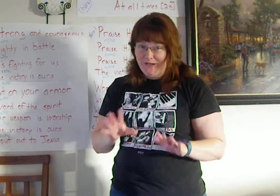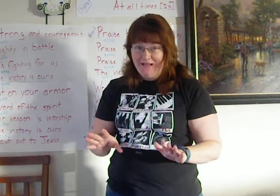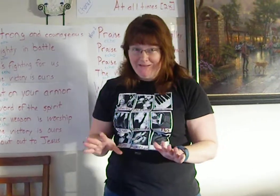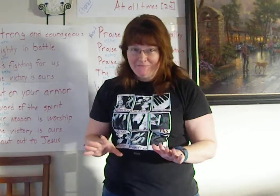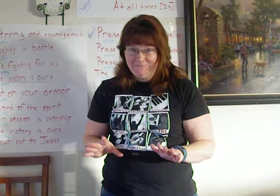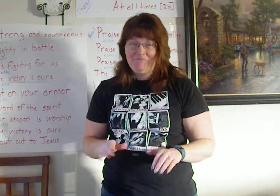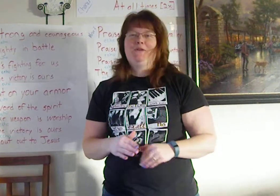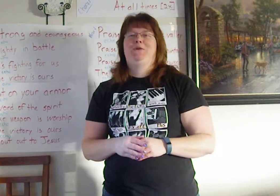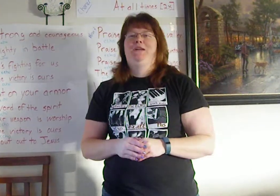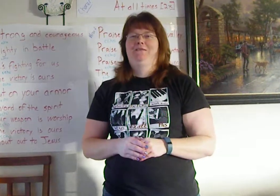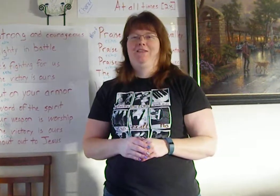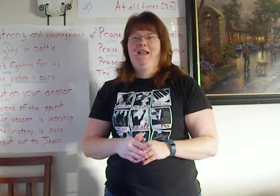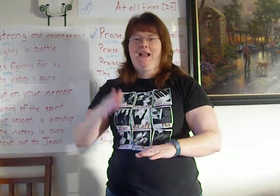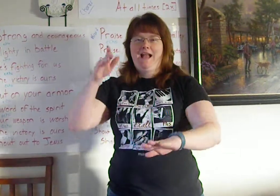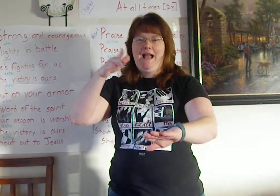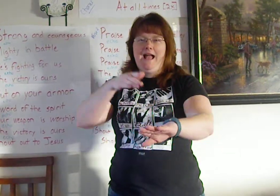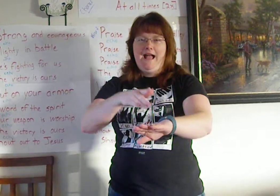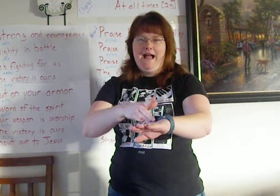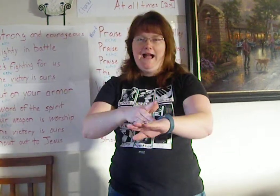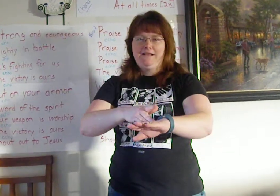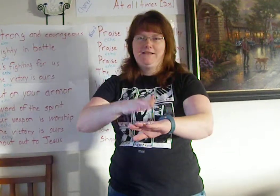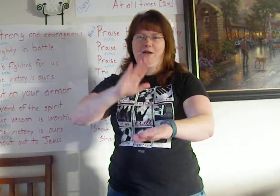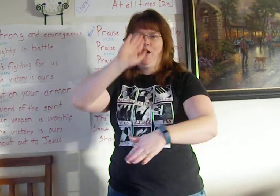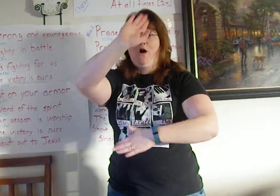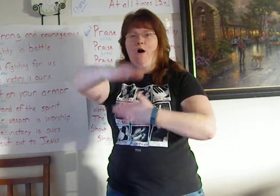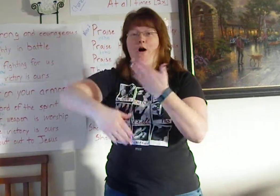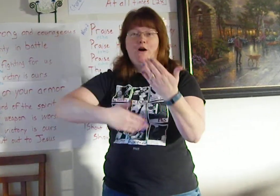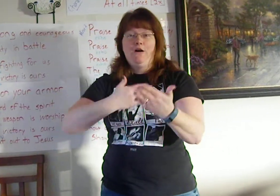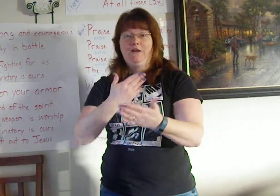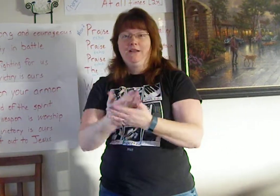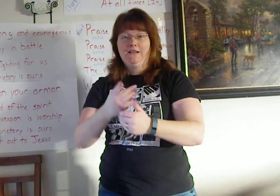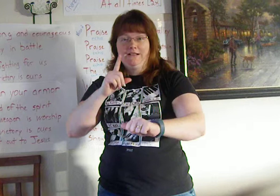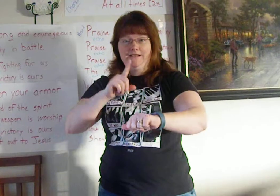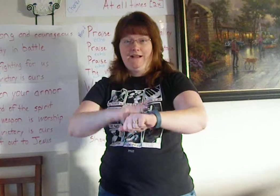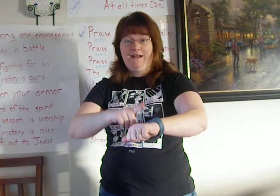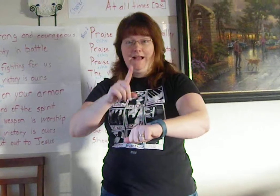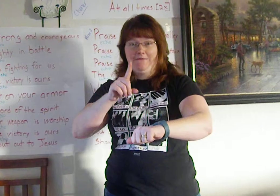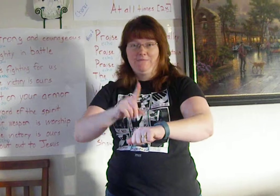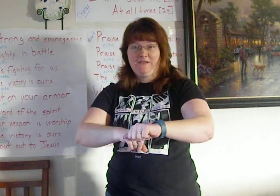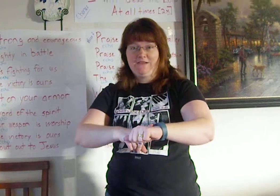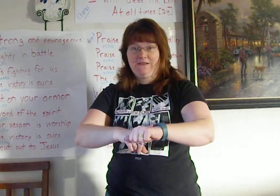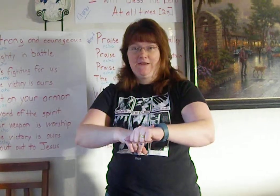you ready? Okay. At all times,